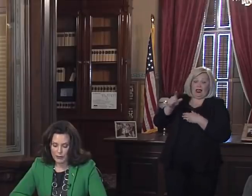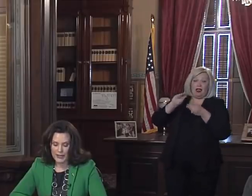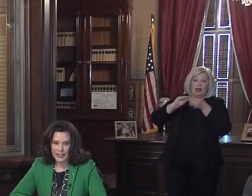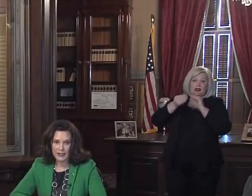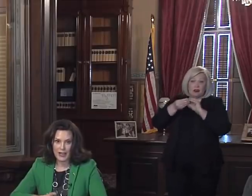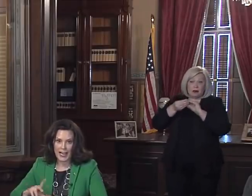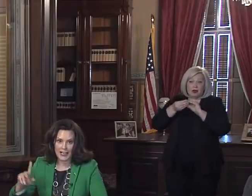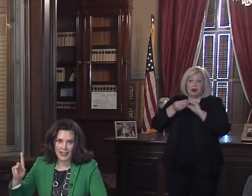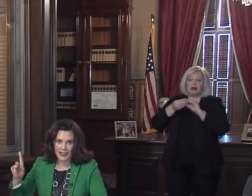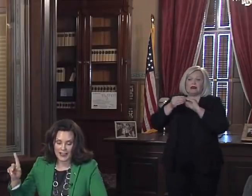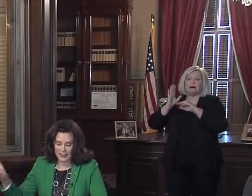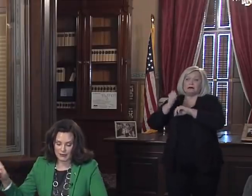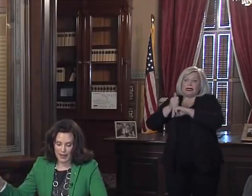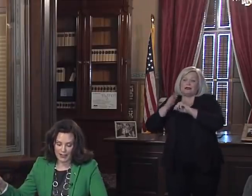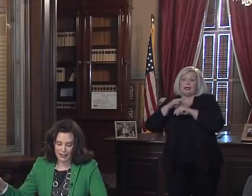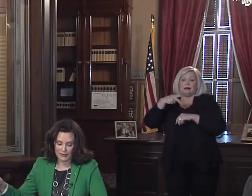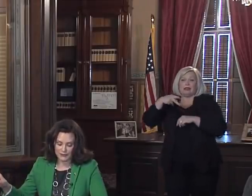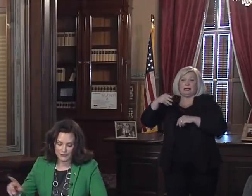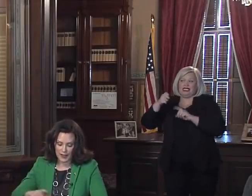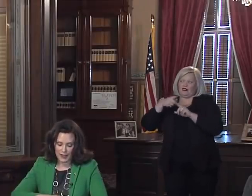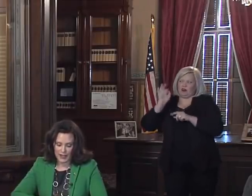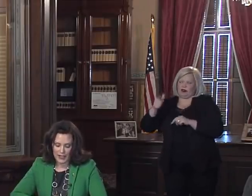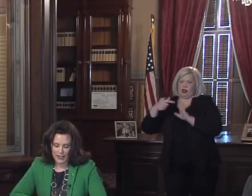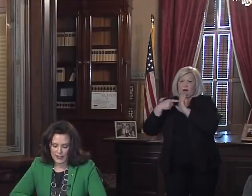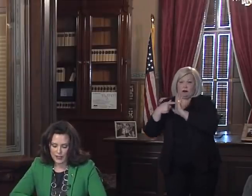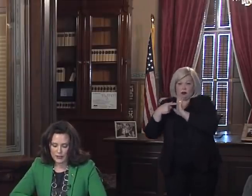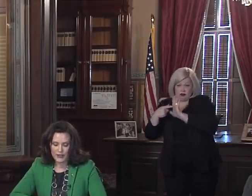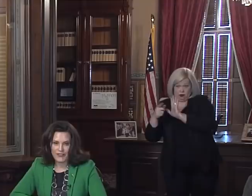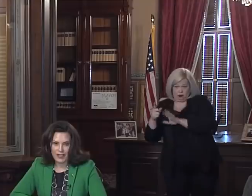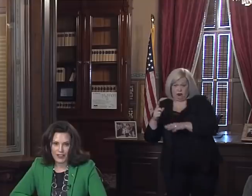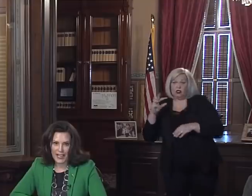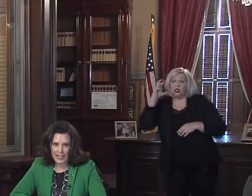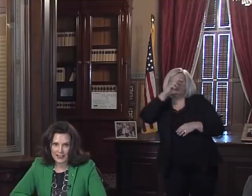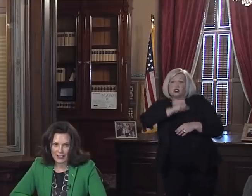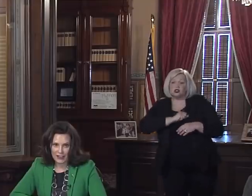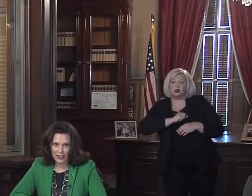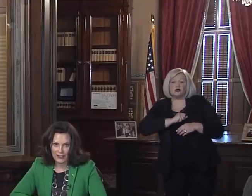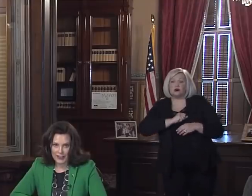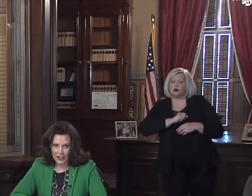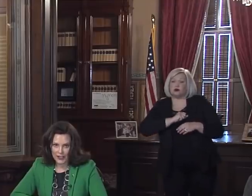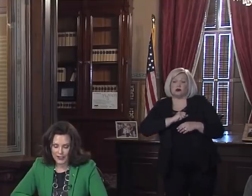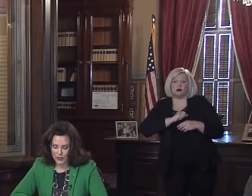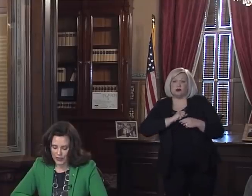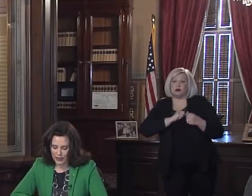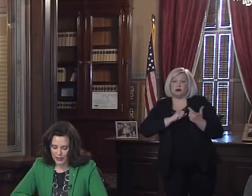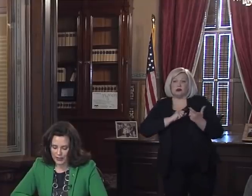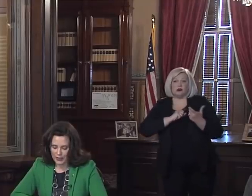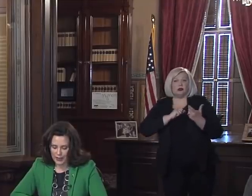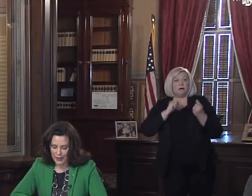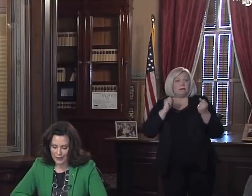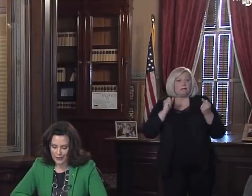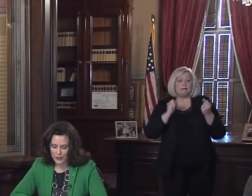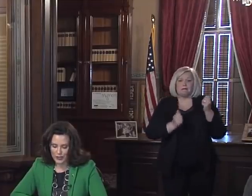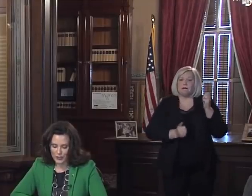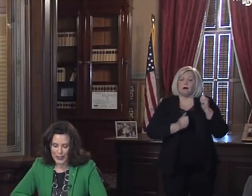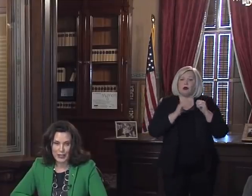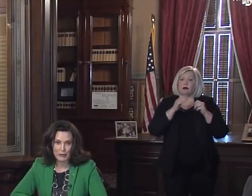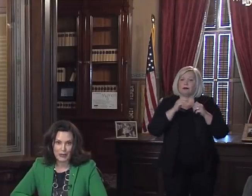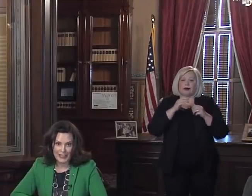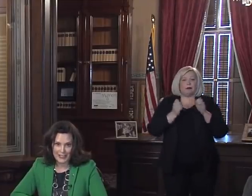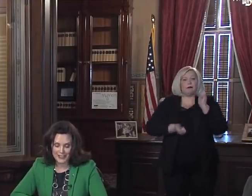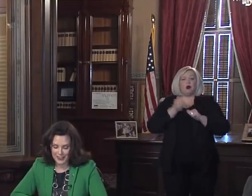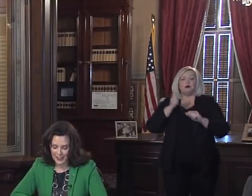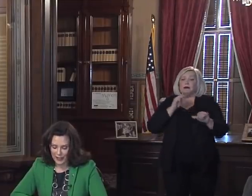of PPE on this model. It assumes a very high level of adherence with sheltering